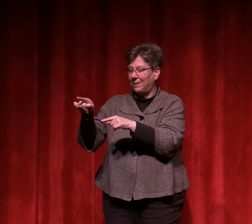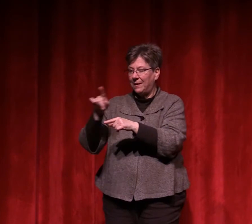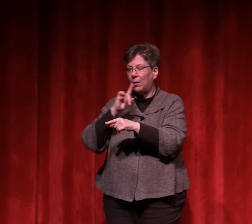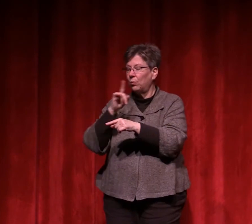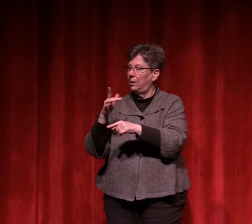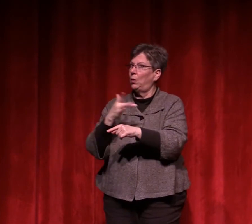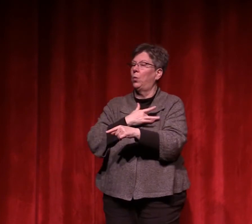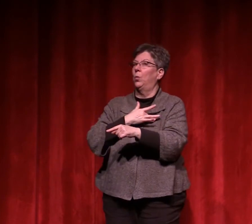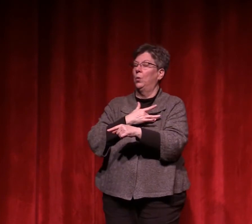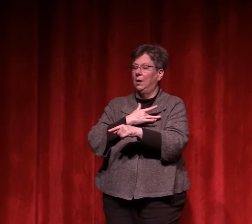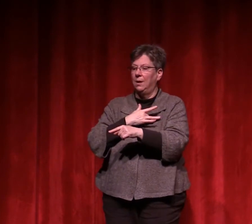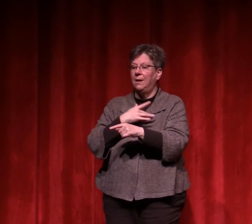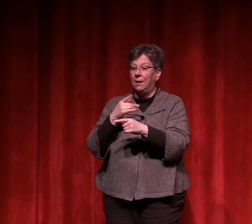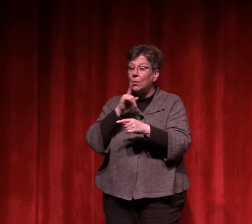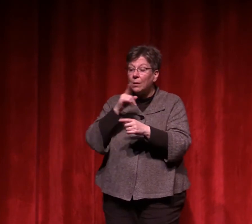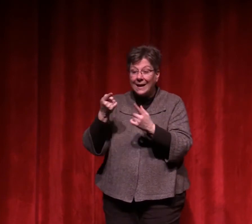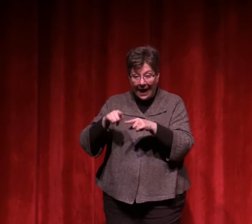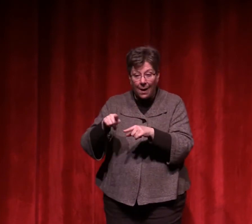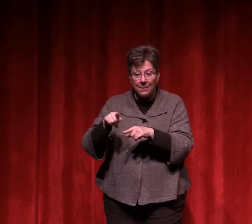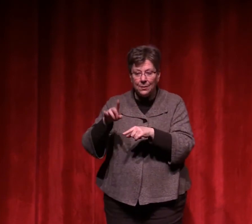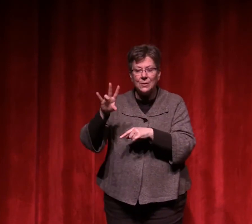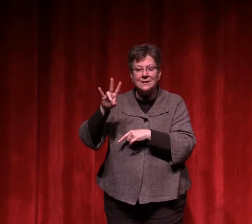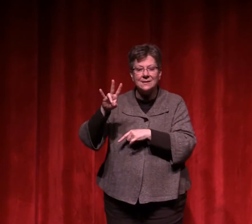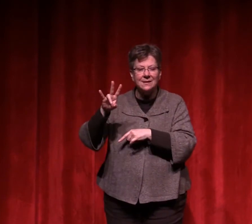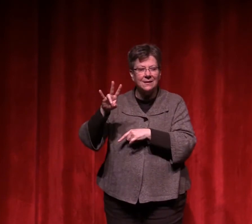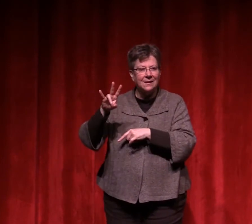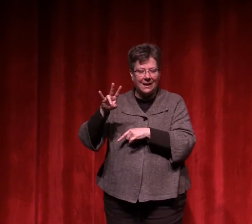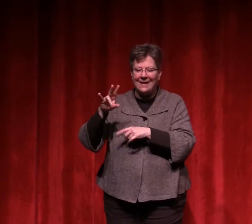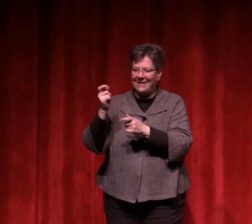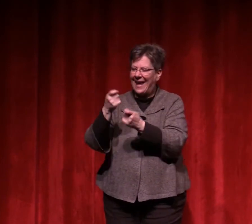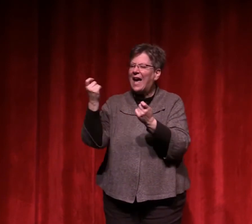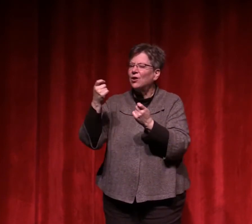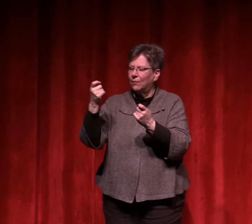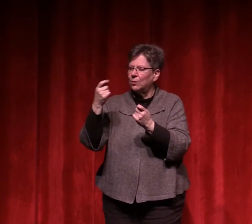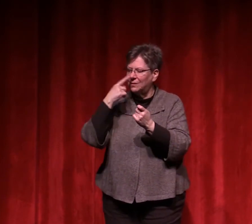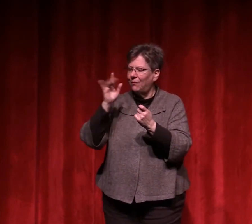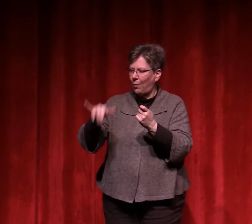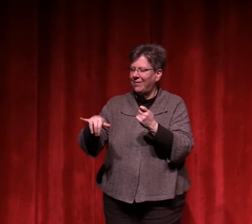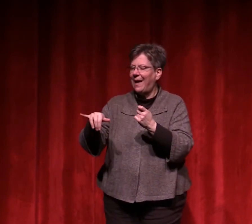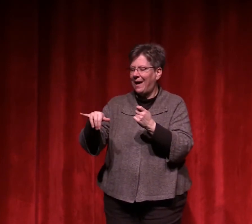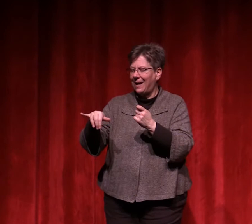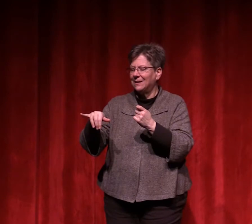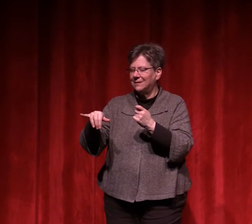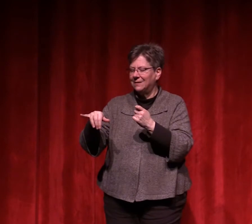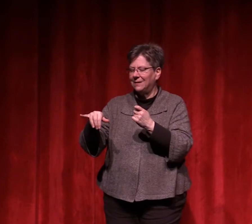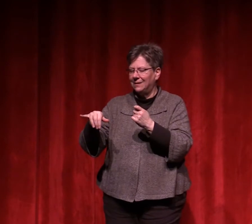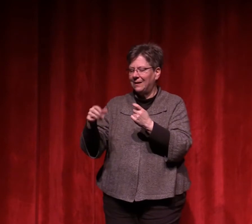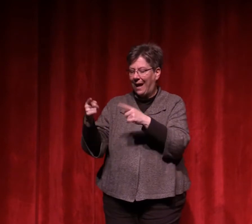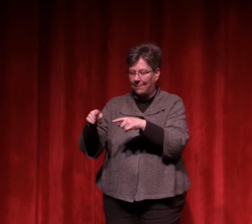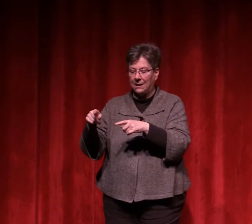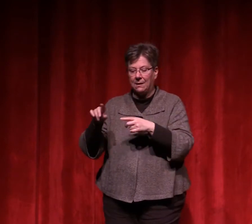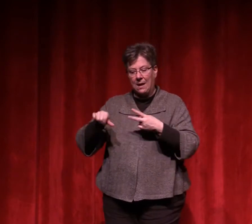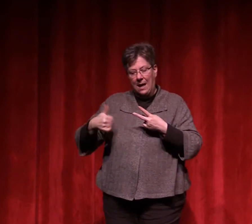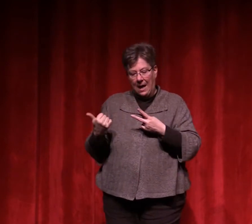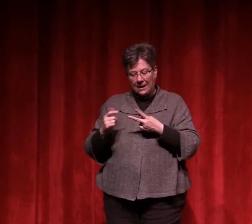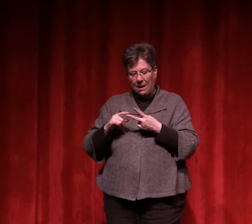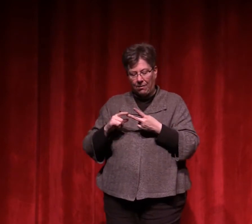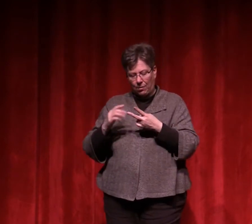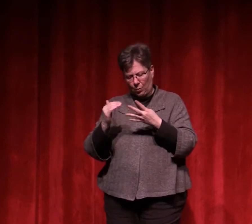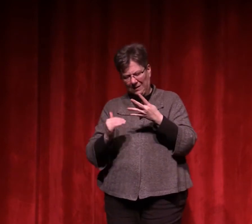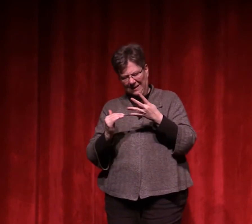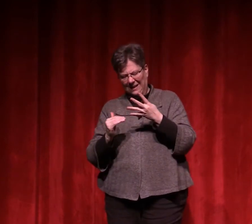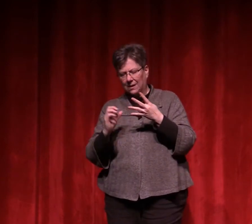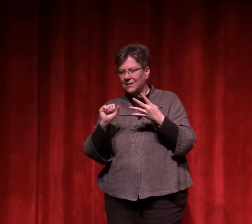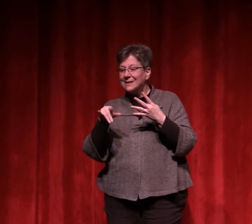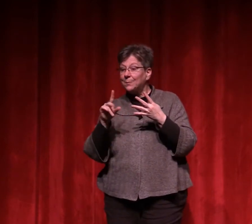It happened to be the 70th anniversary of that. And another one was toward the end of in September,